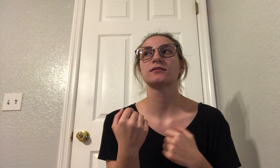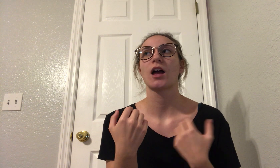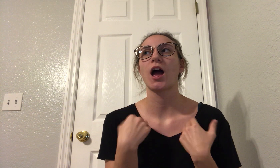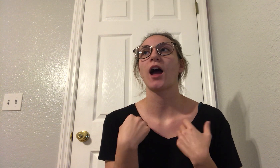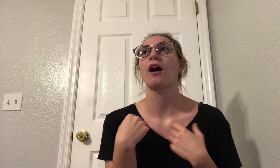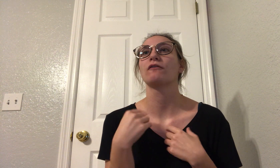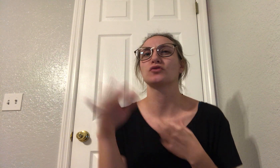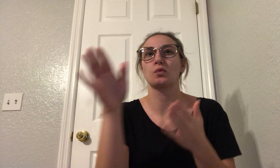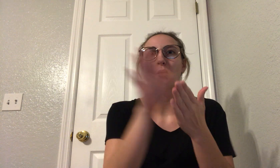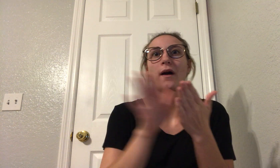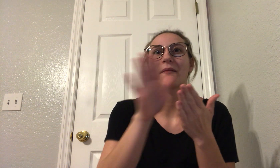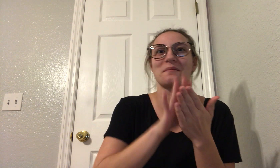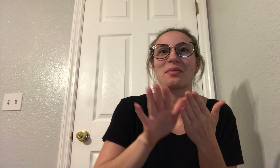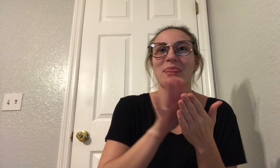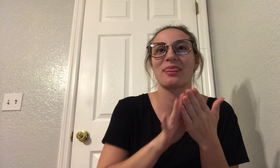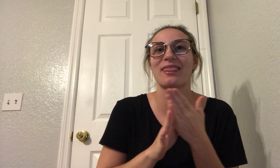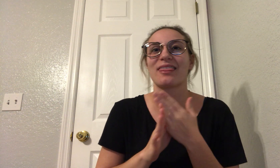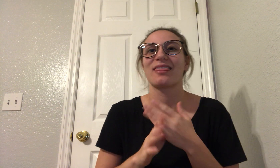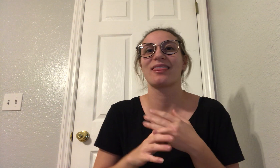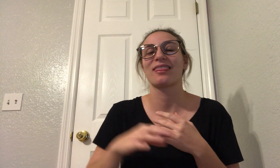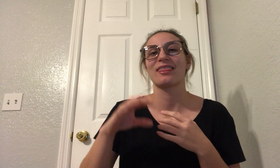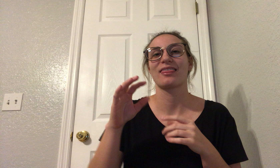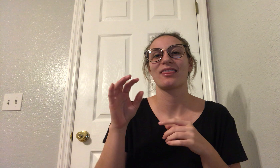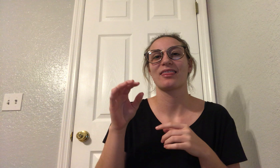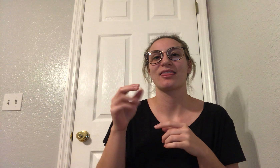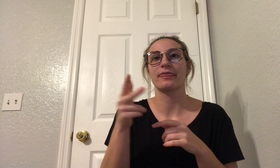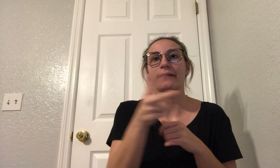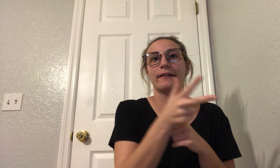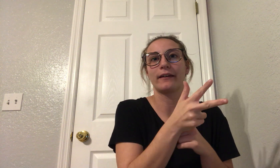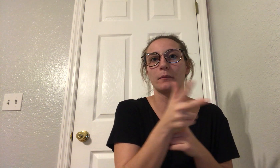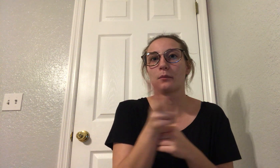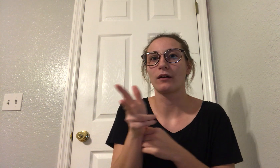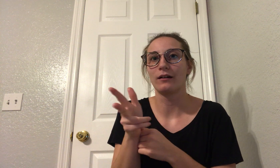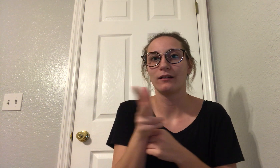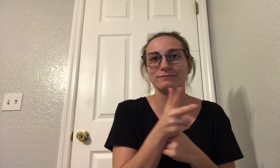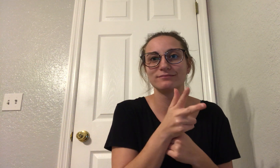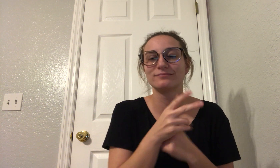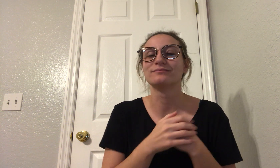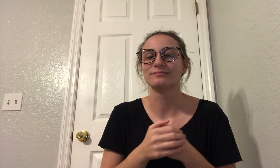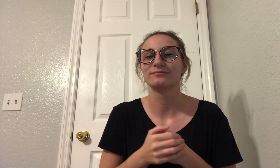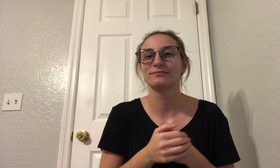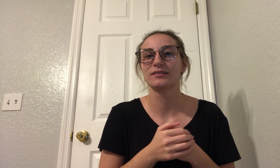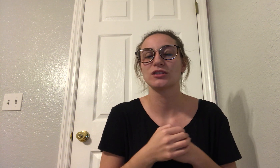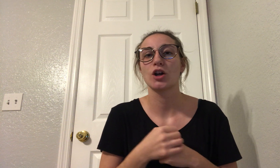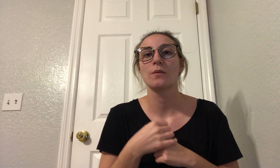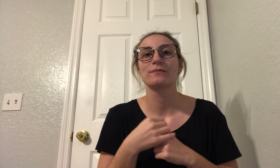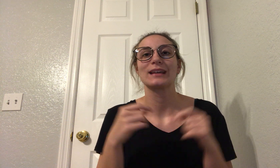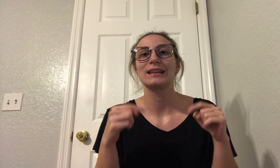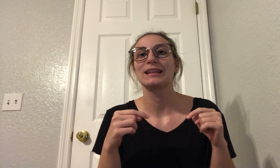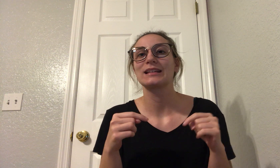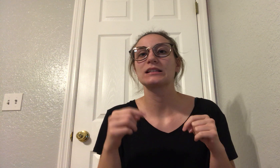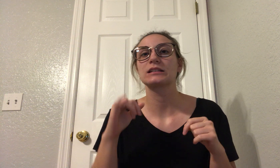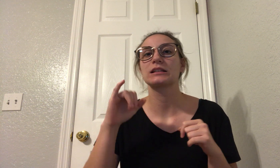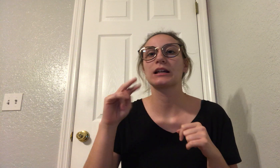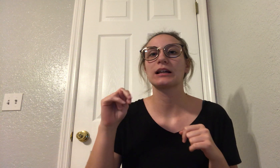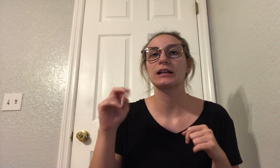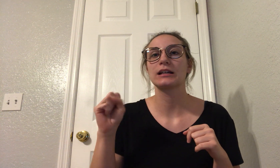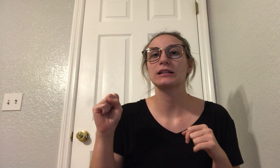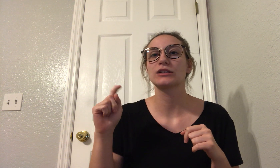the movements oftentimes. So my point is, in this Instagram world of perfection, make mistakes,